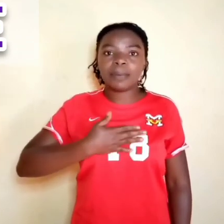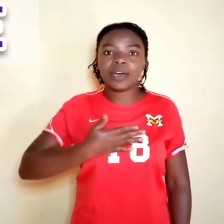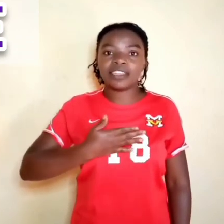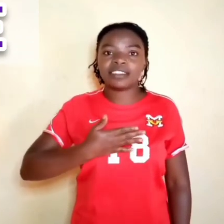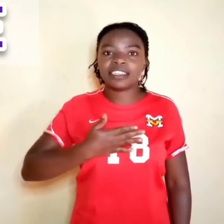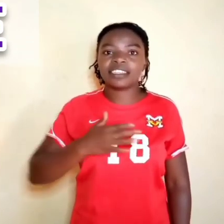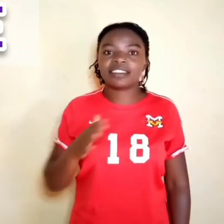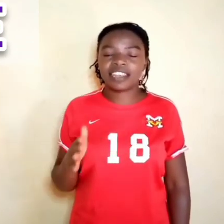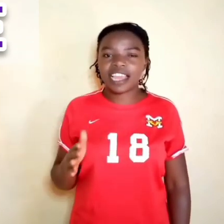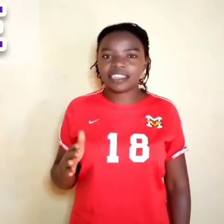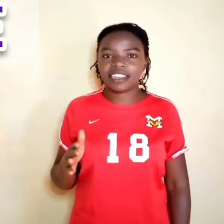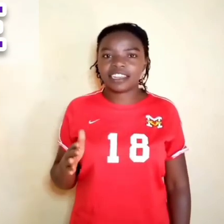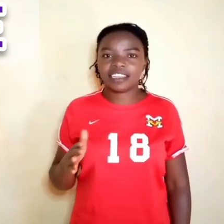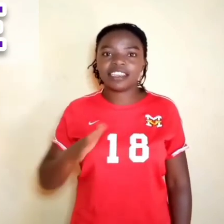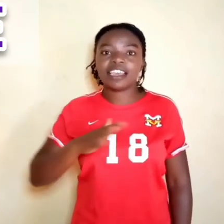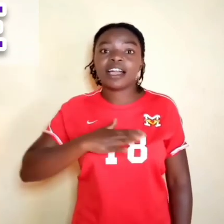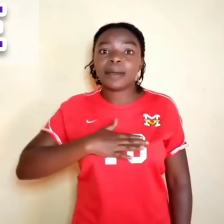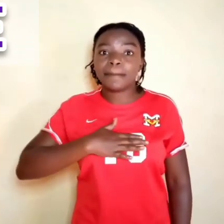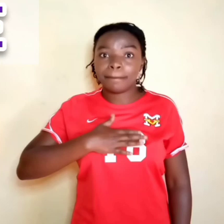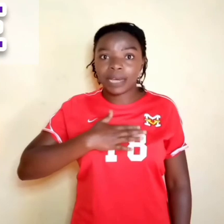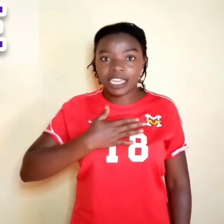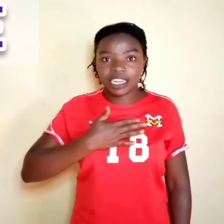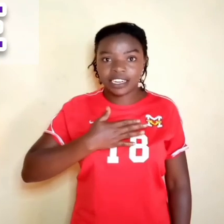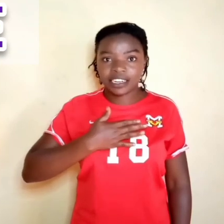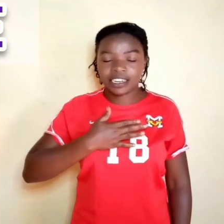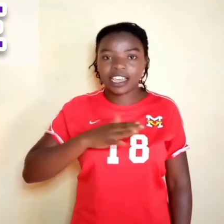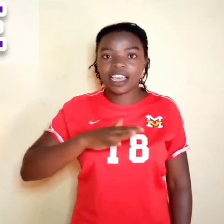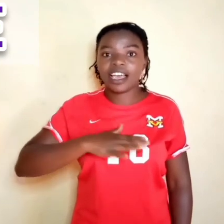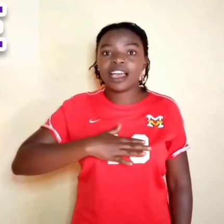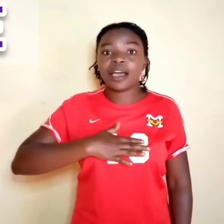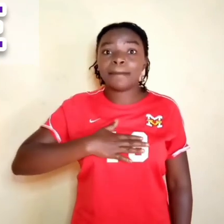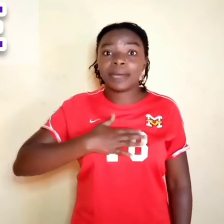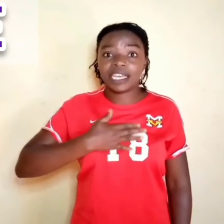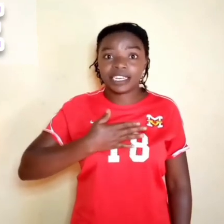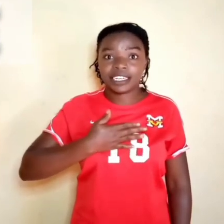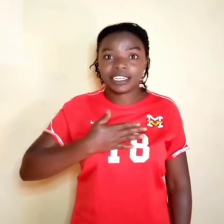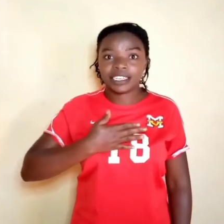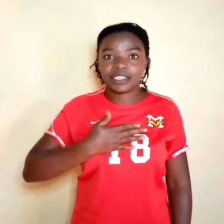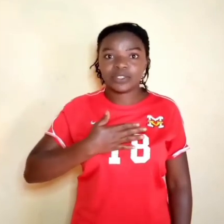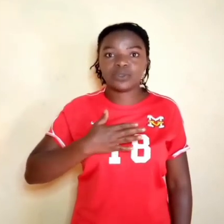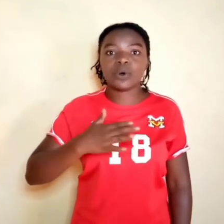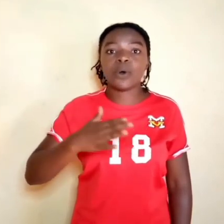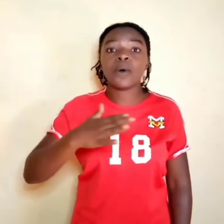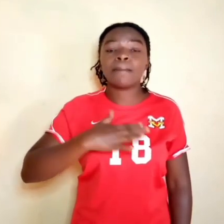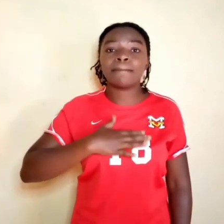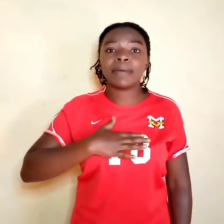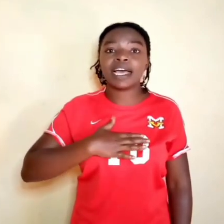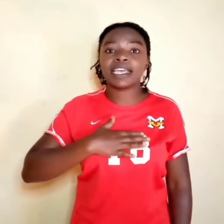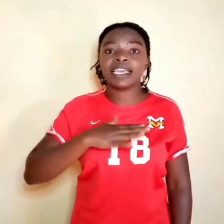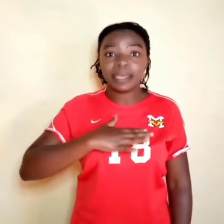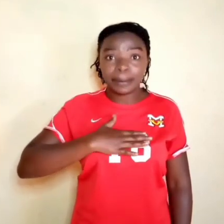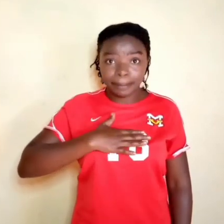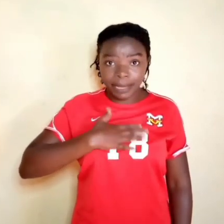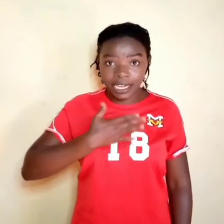upwards slightly. Mine, mine. So my, mine.